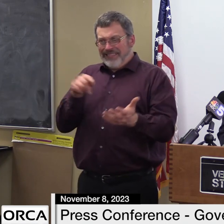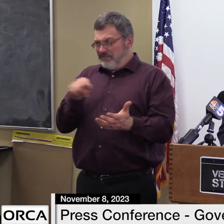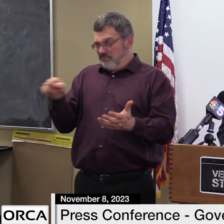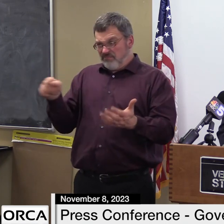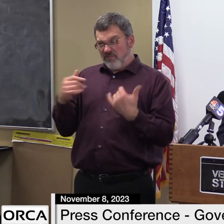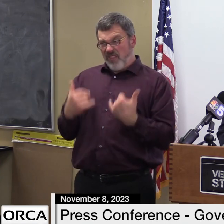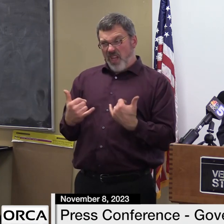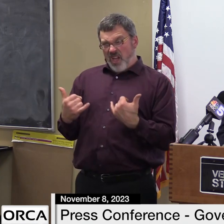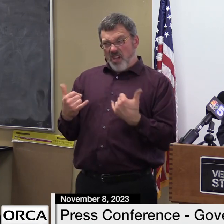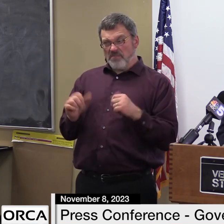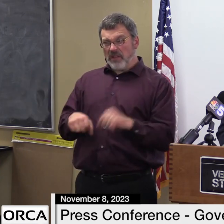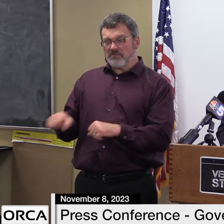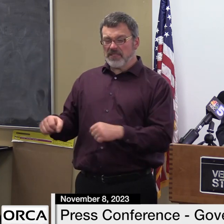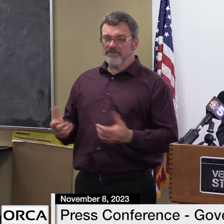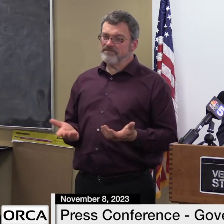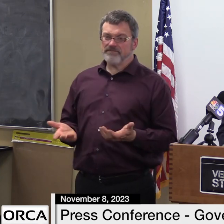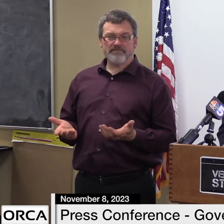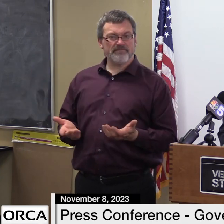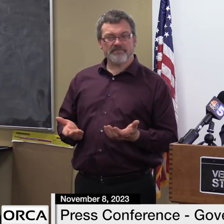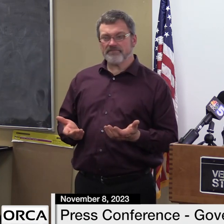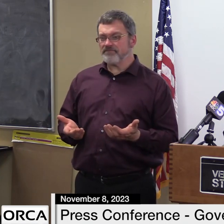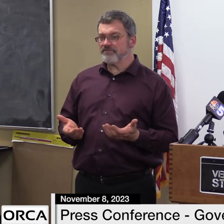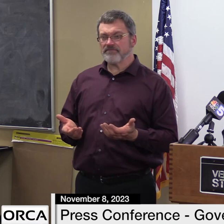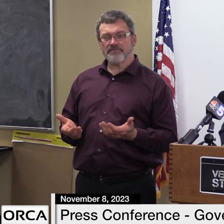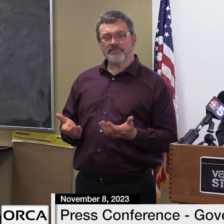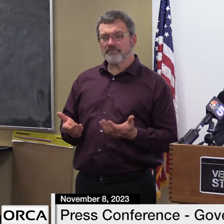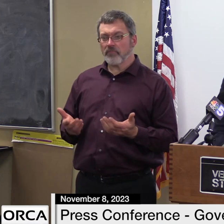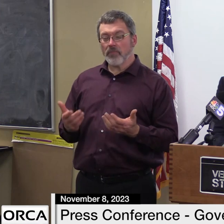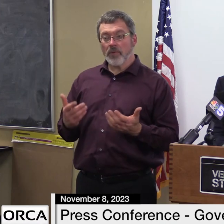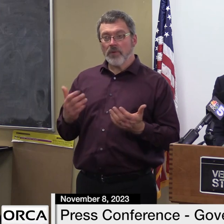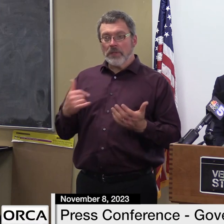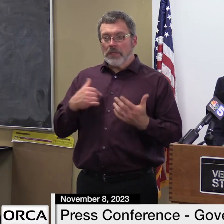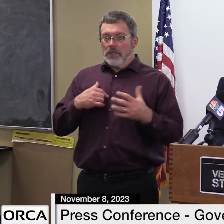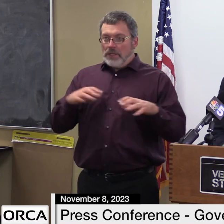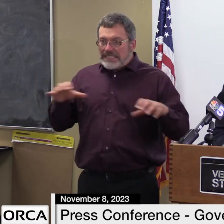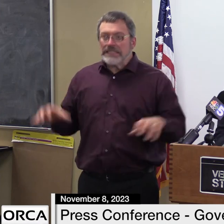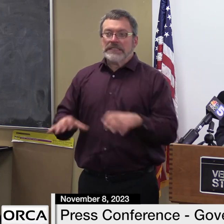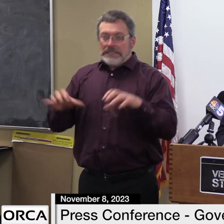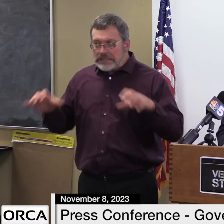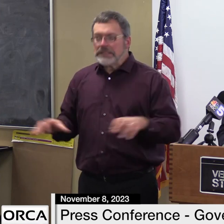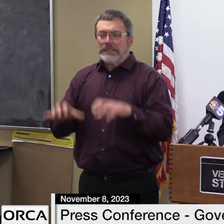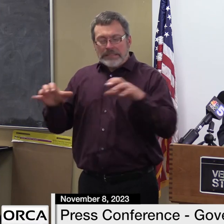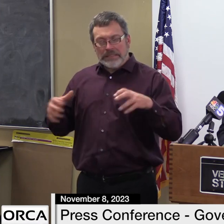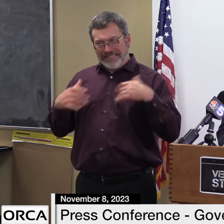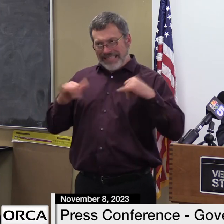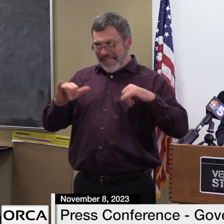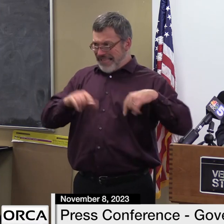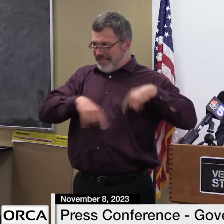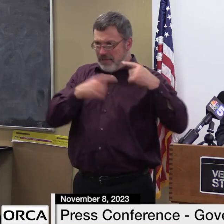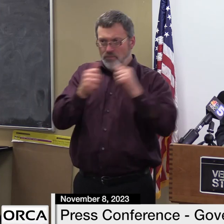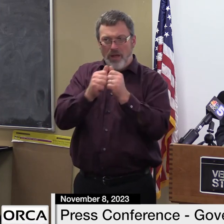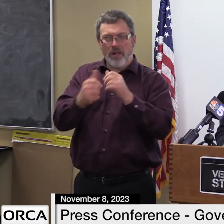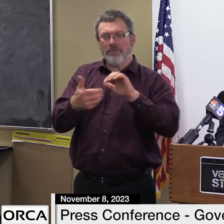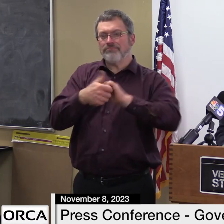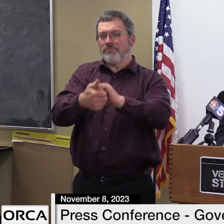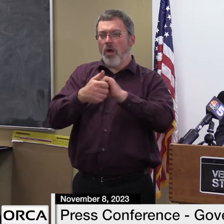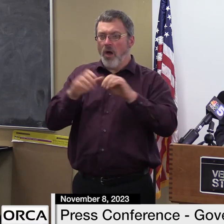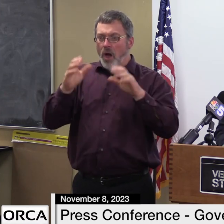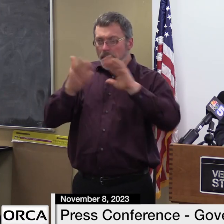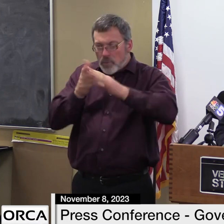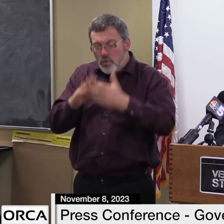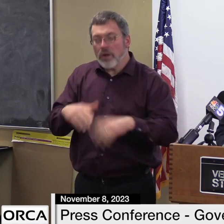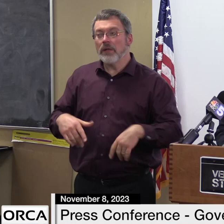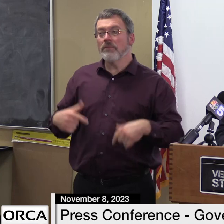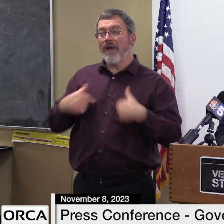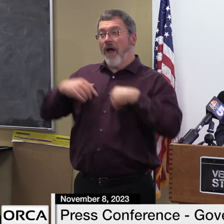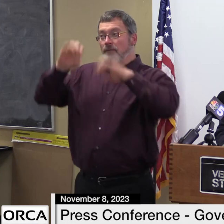term. We have been and we will continue to work with communities across the state to bolster our existing emergency shelters